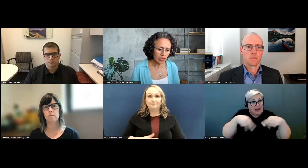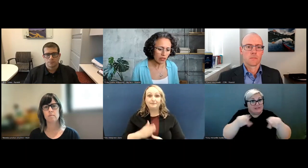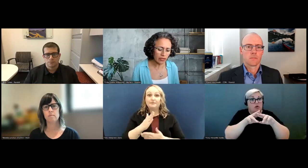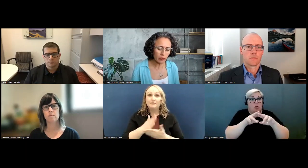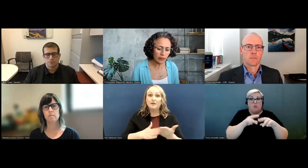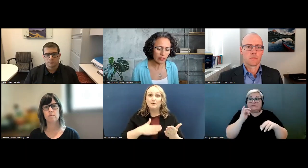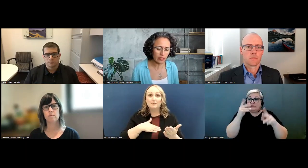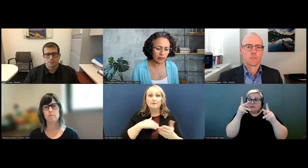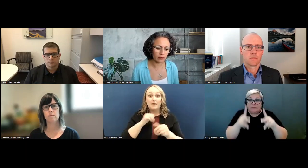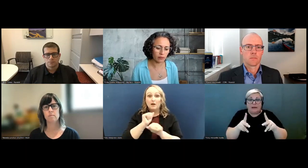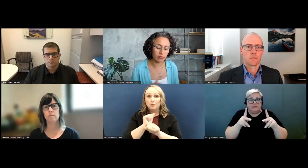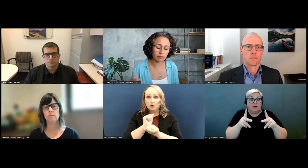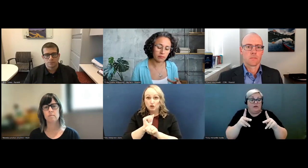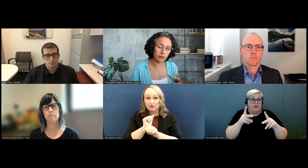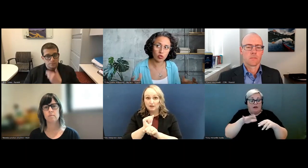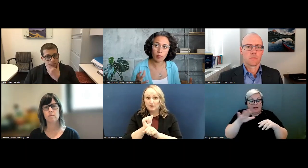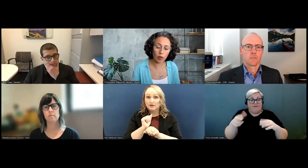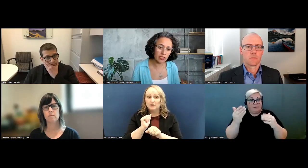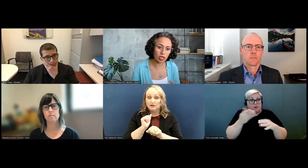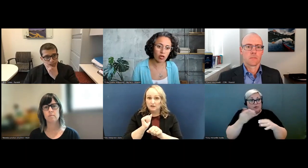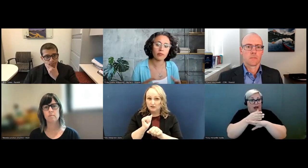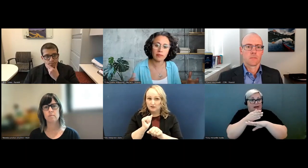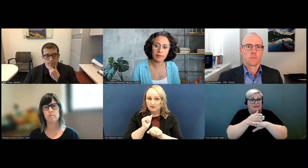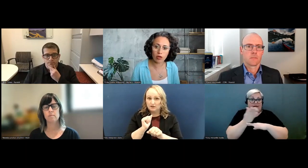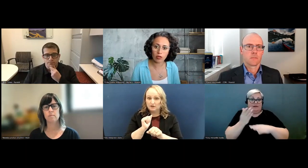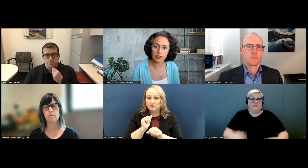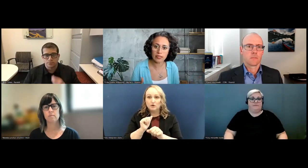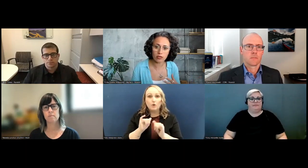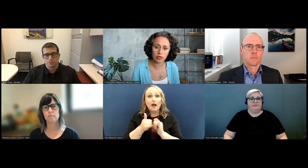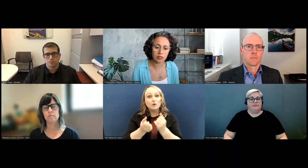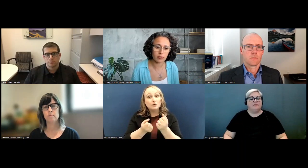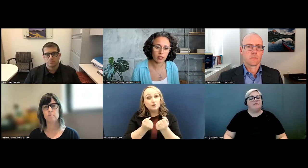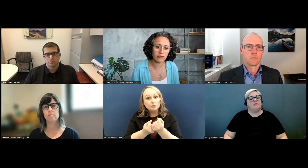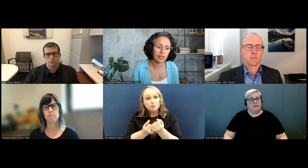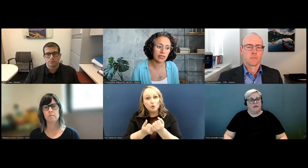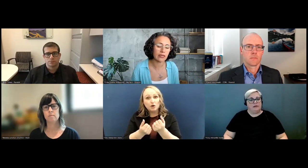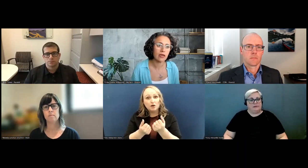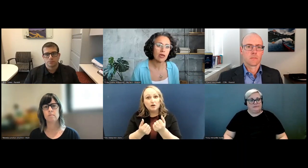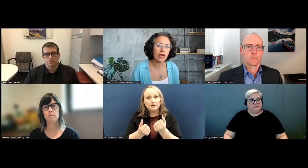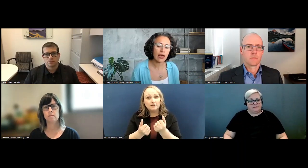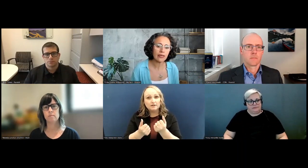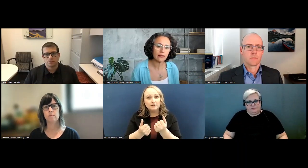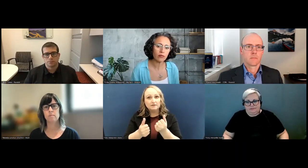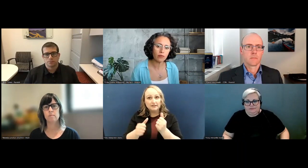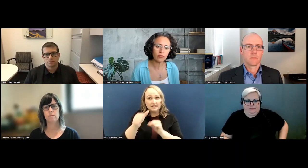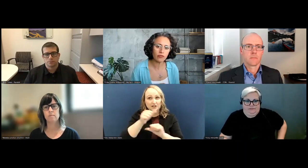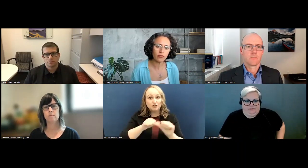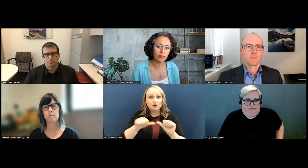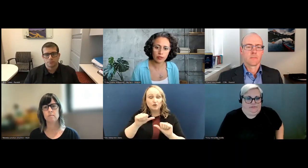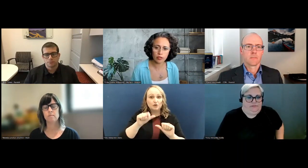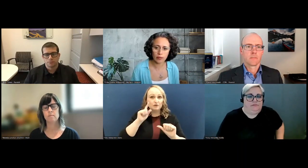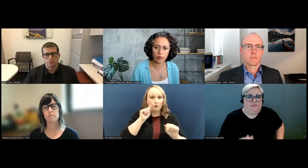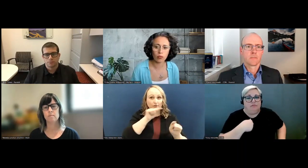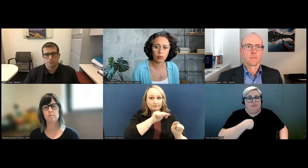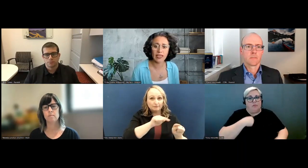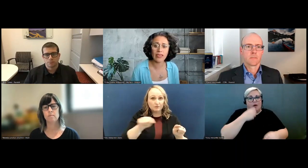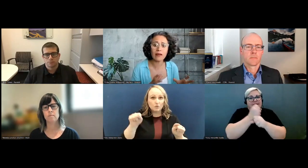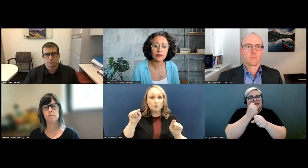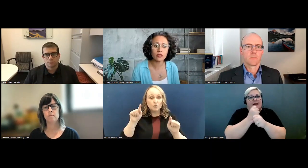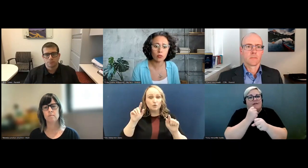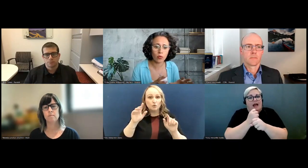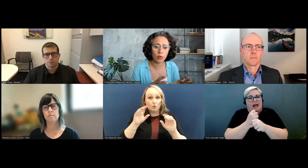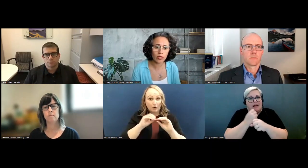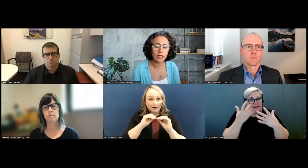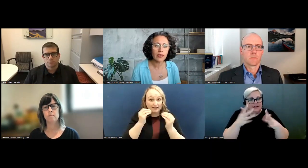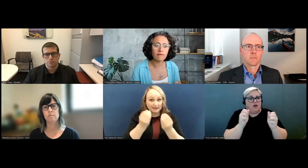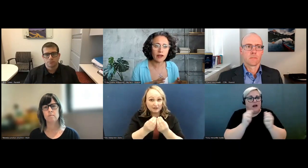or that we kind of support each other with my colleagues across the province, I can highlight the work from New Brunswick, where they